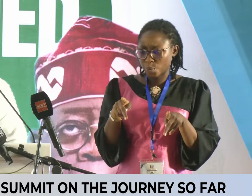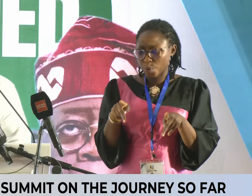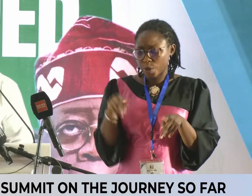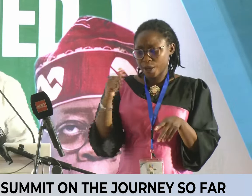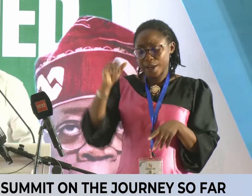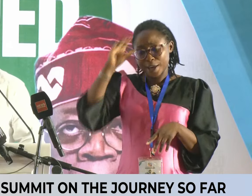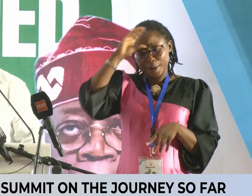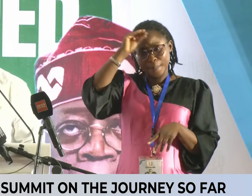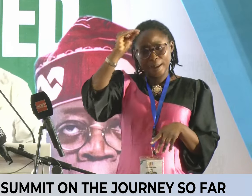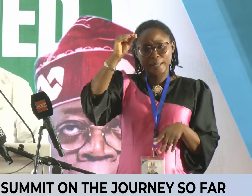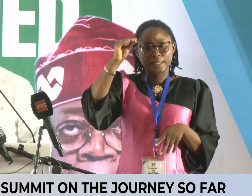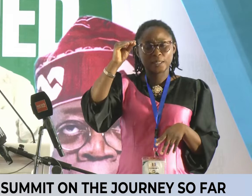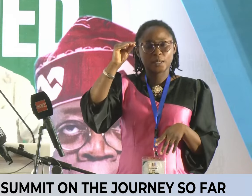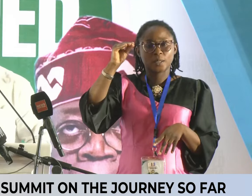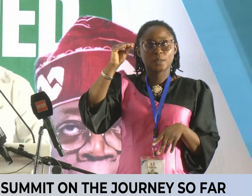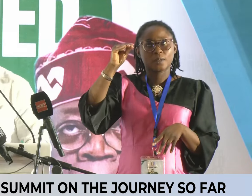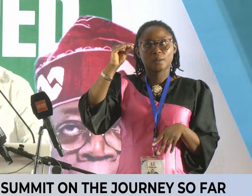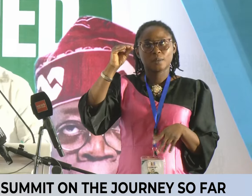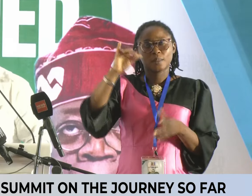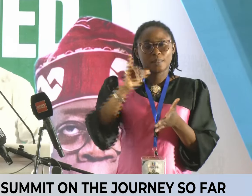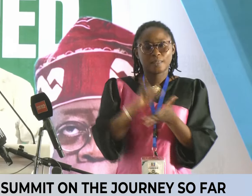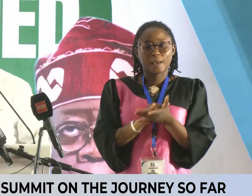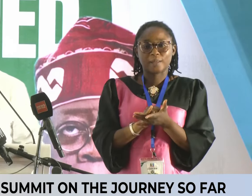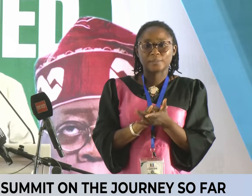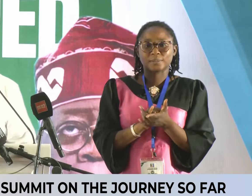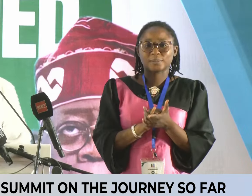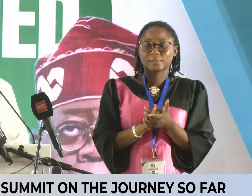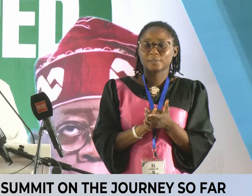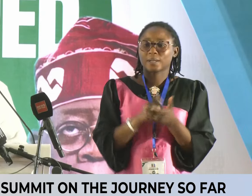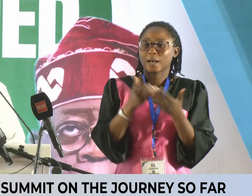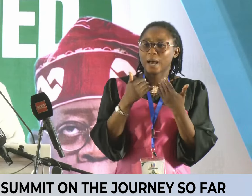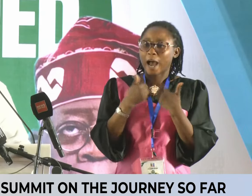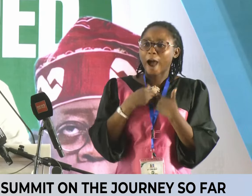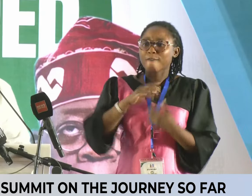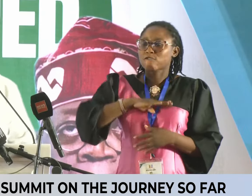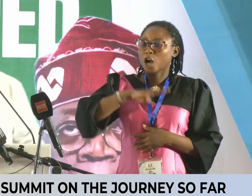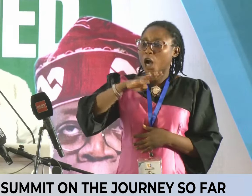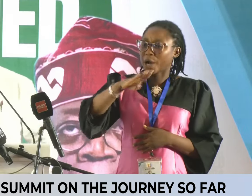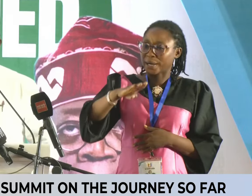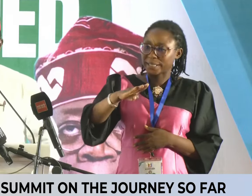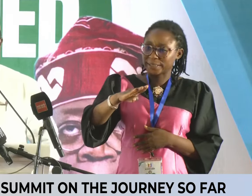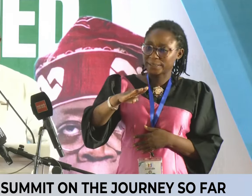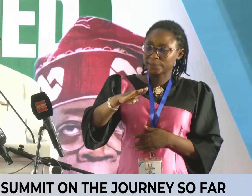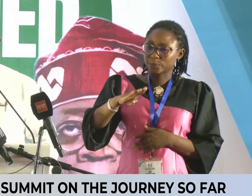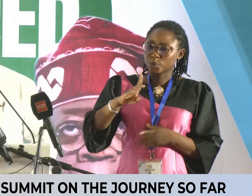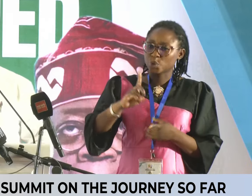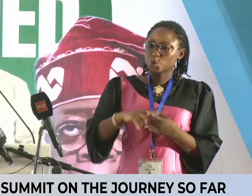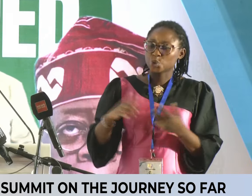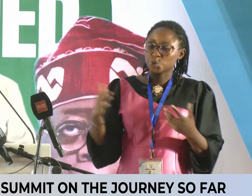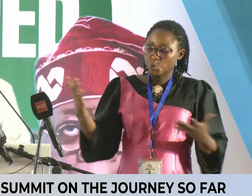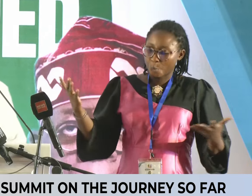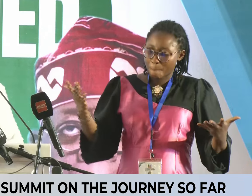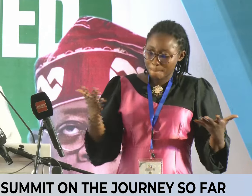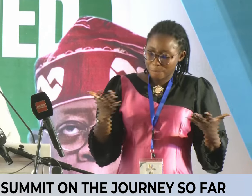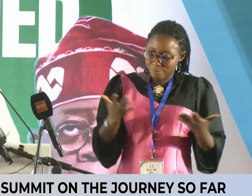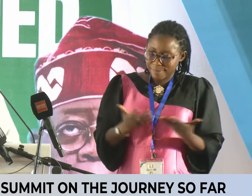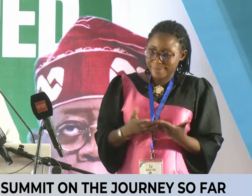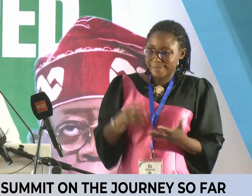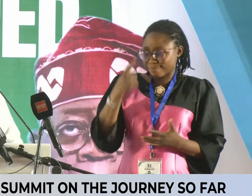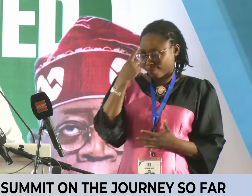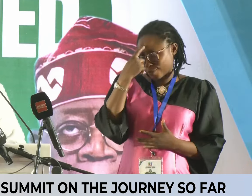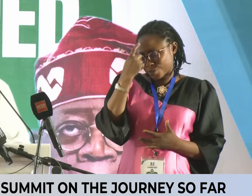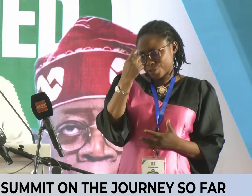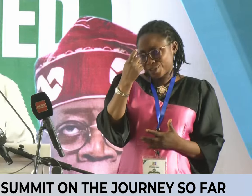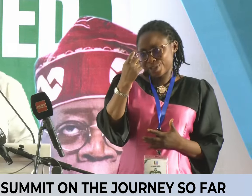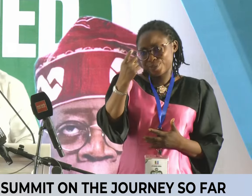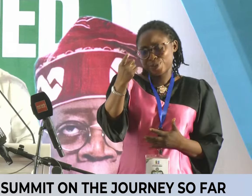a man that has the courage to bring the dreams